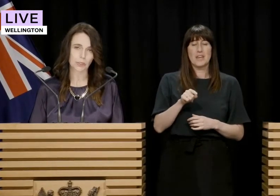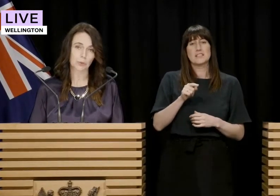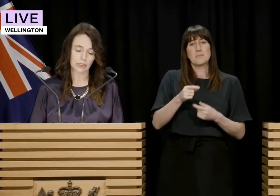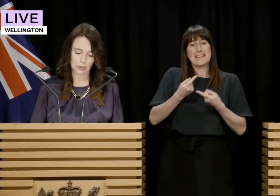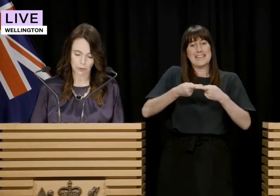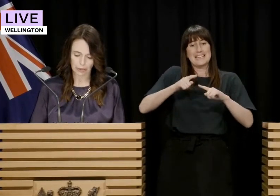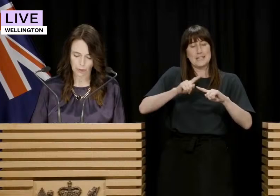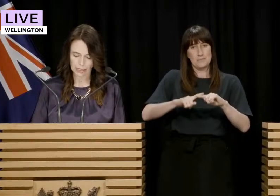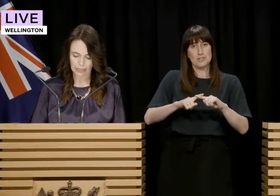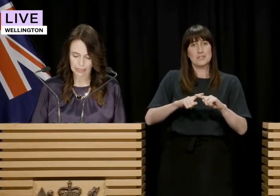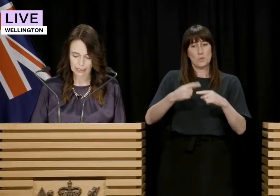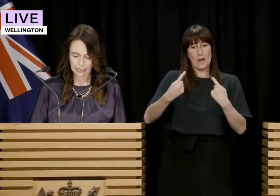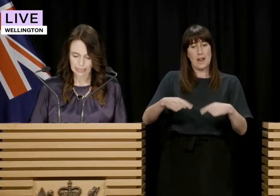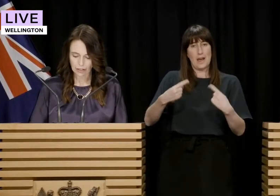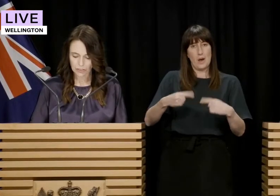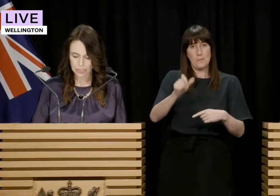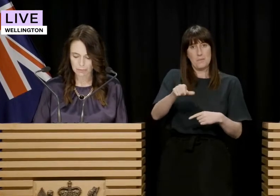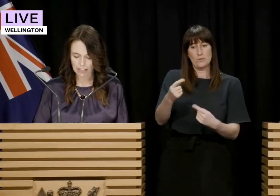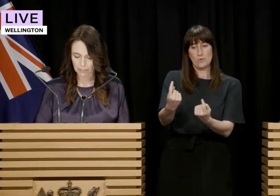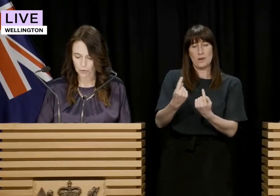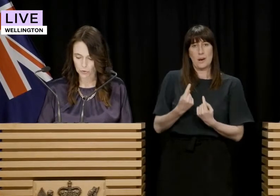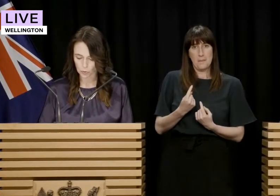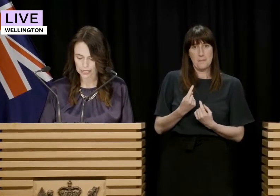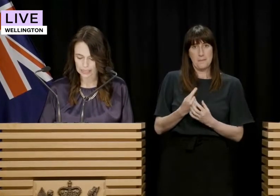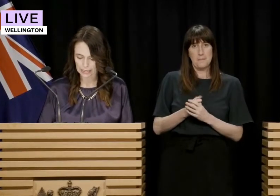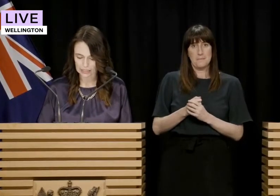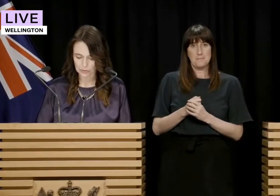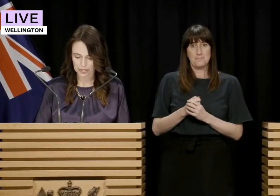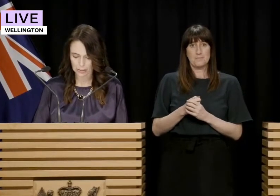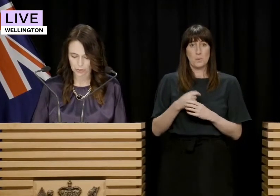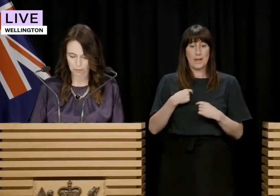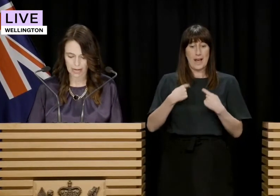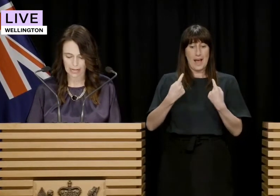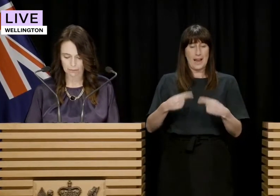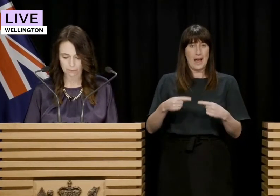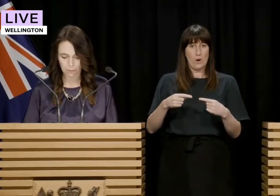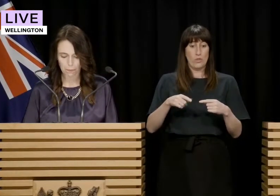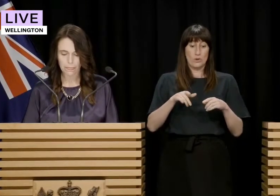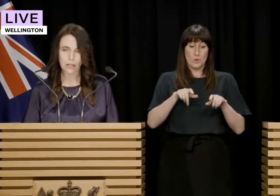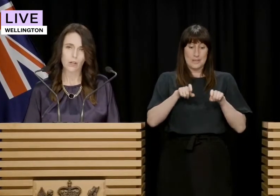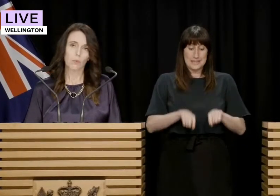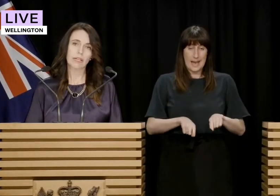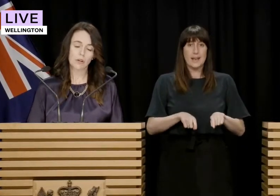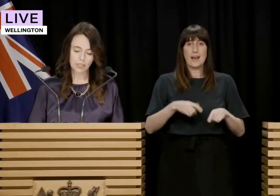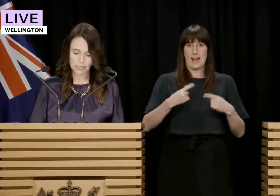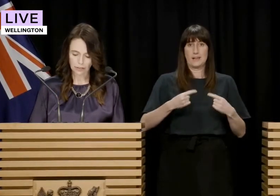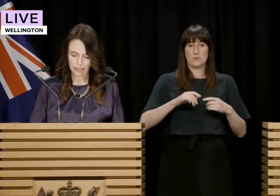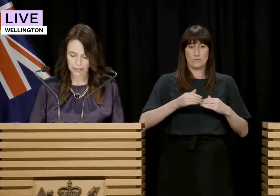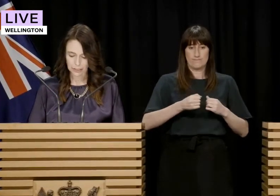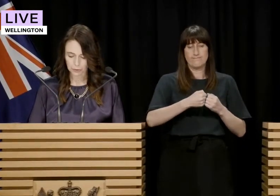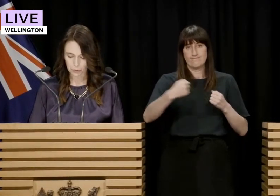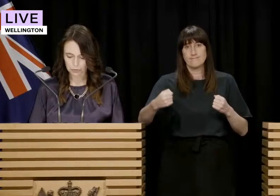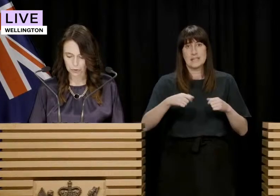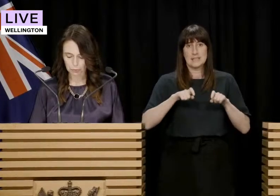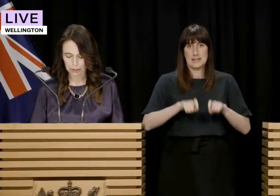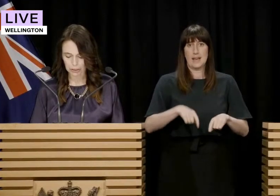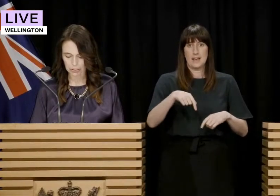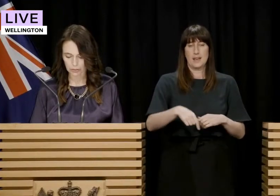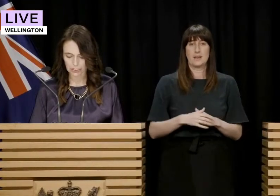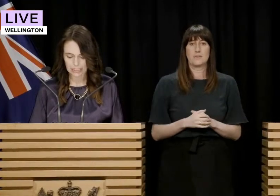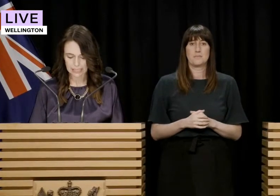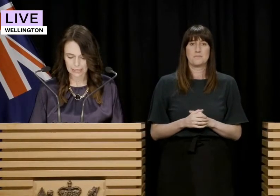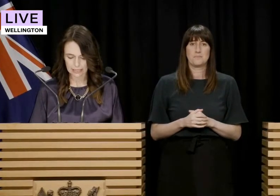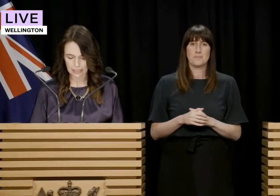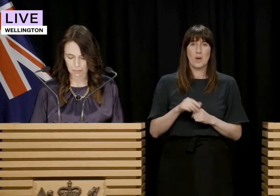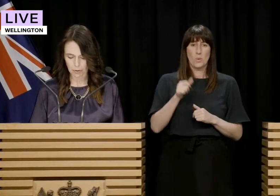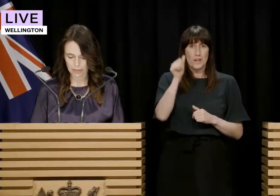exceptions during 2021, and allowances made for those already in the country to remain. We know that there are acute workforce pressures